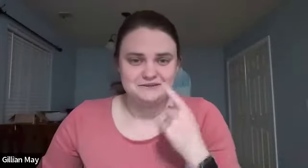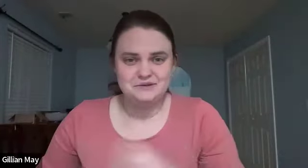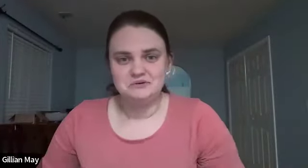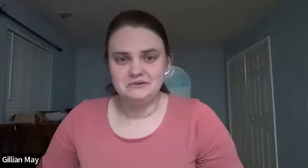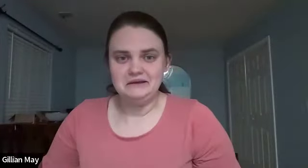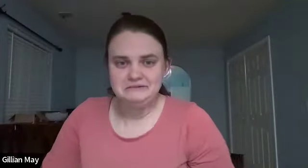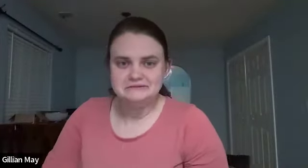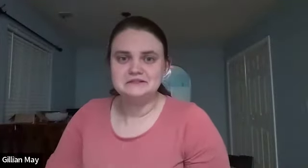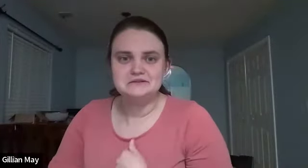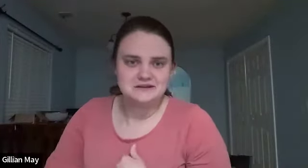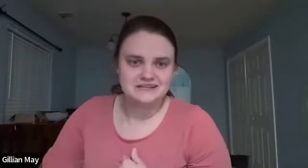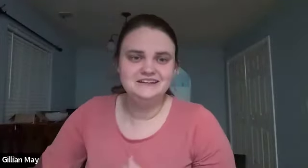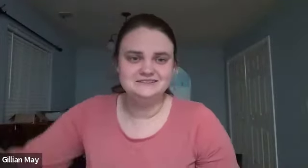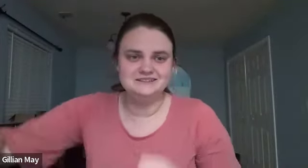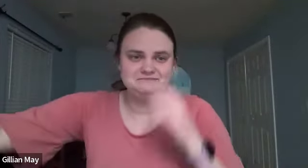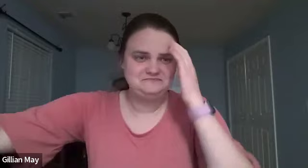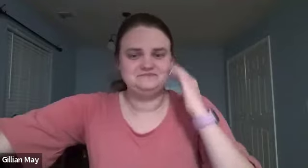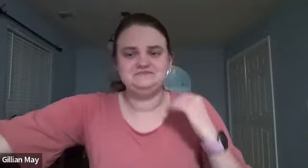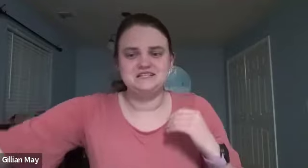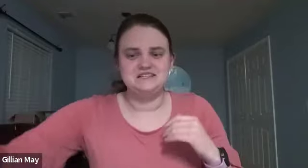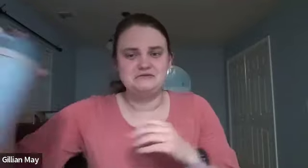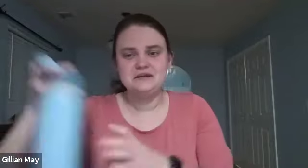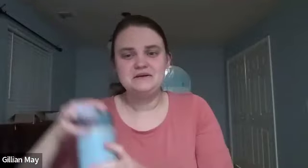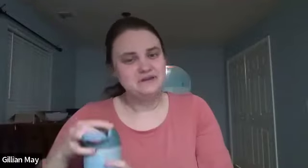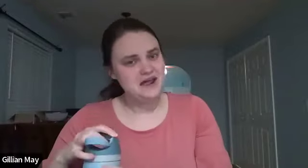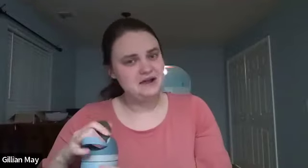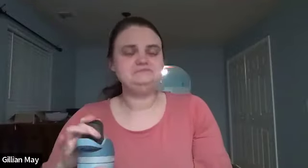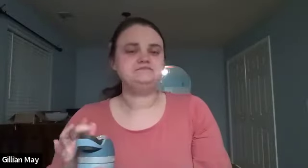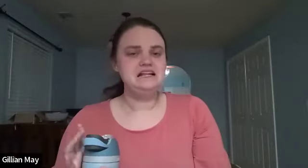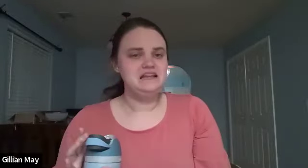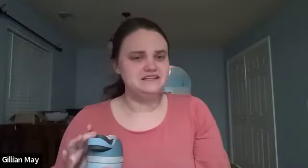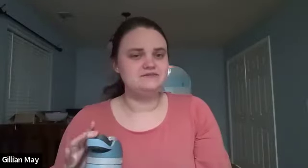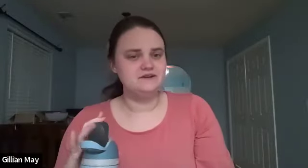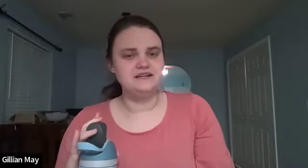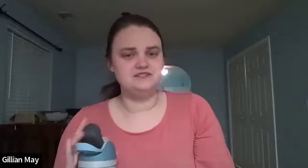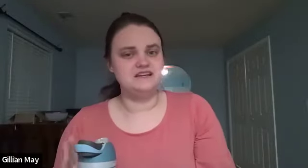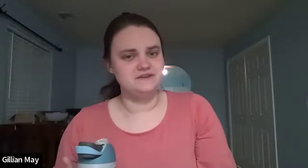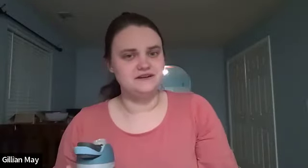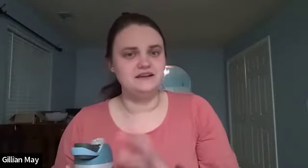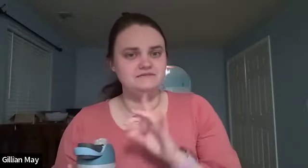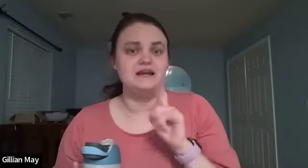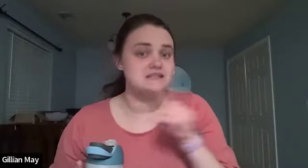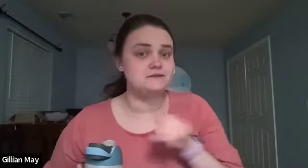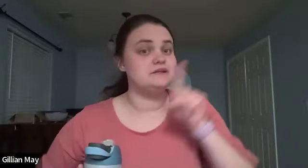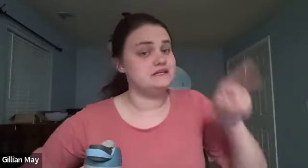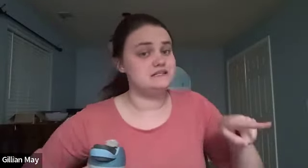hearing people. I'm like, so sorry. So, but yeah, and it's very interesting and very not different, but it is